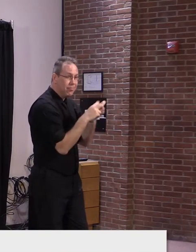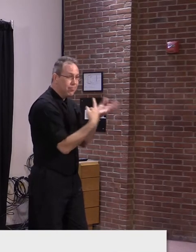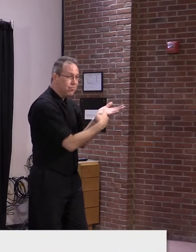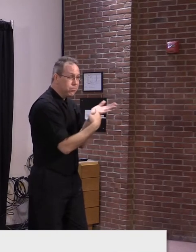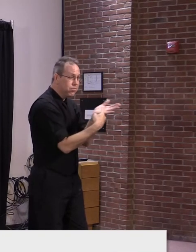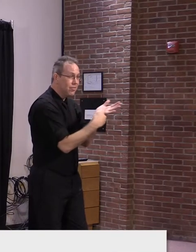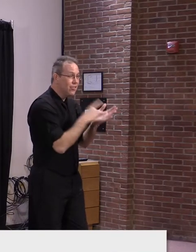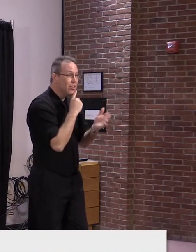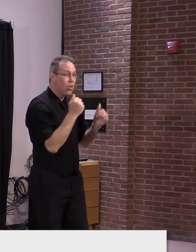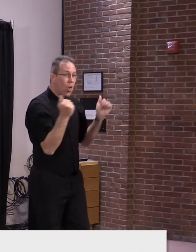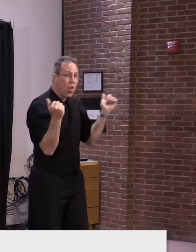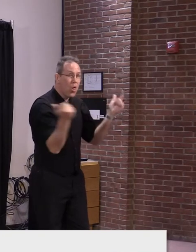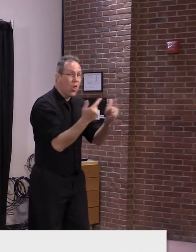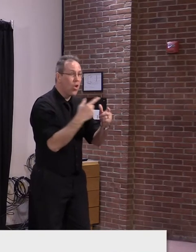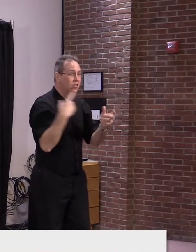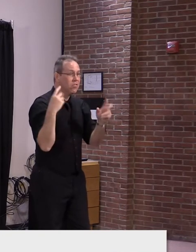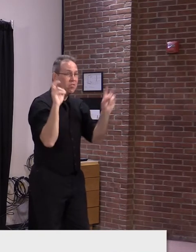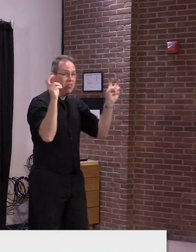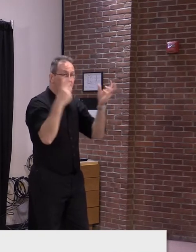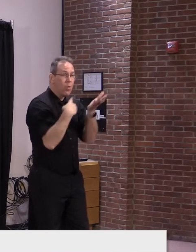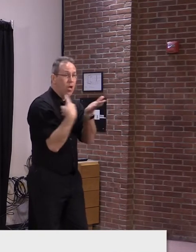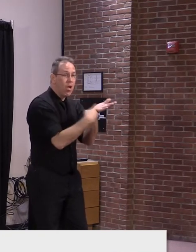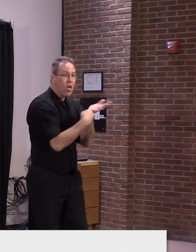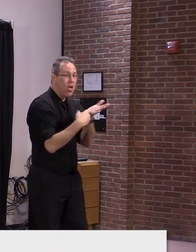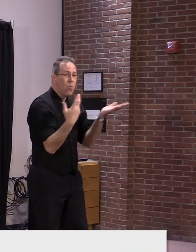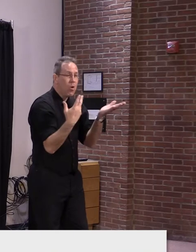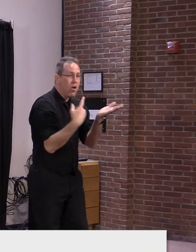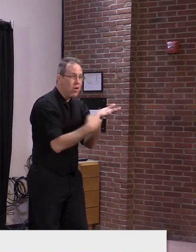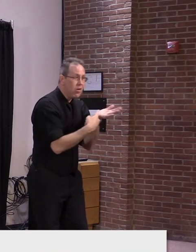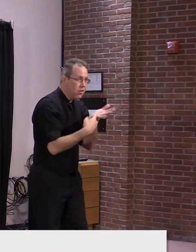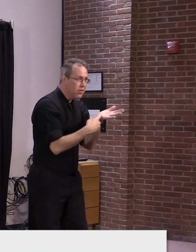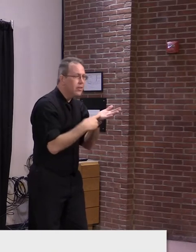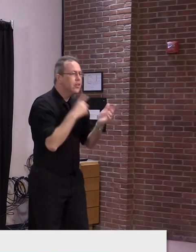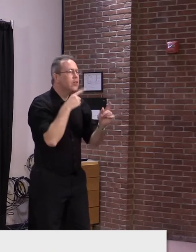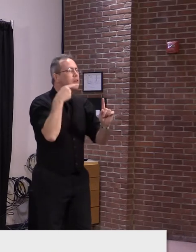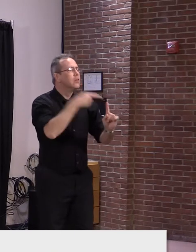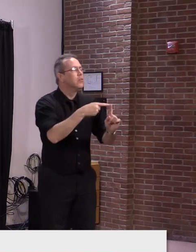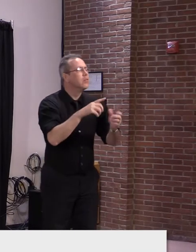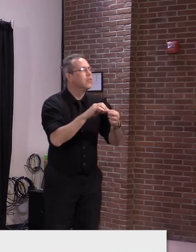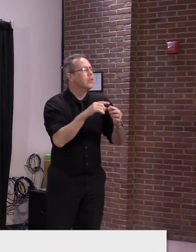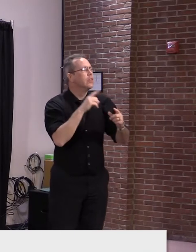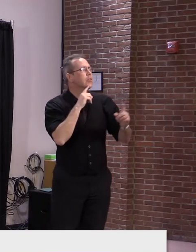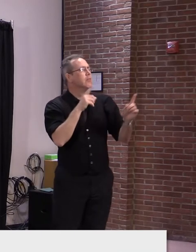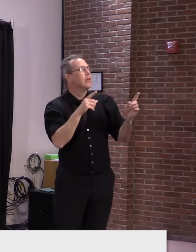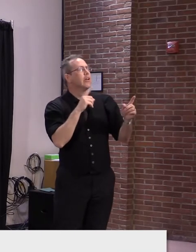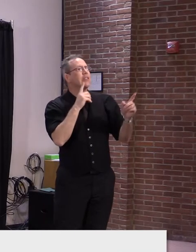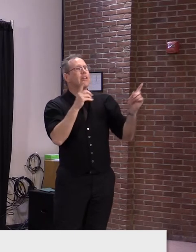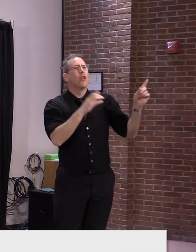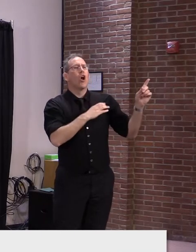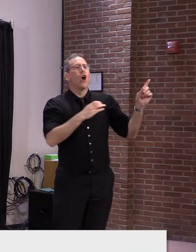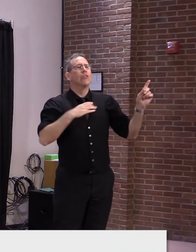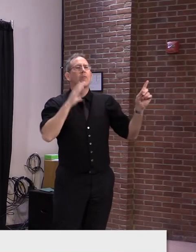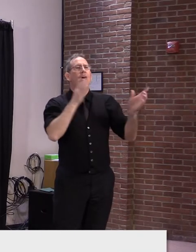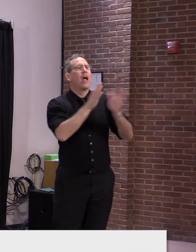up, the thread throughout was that Congress didn't appropriate enough money for us to